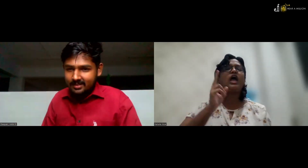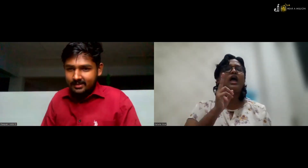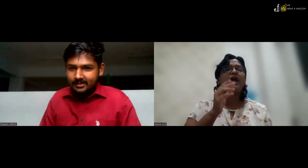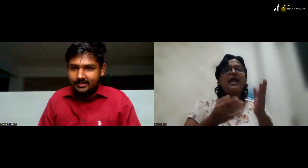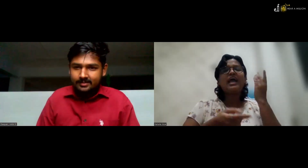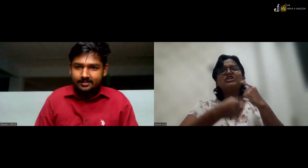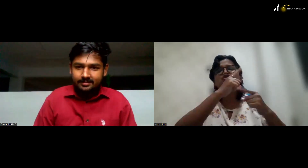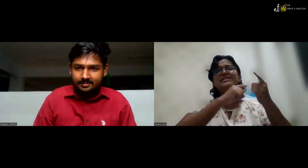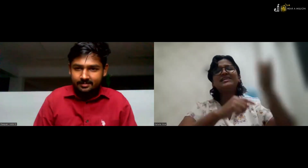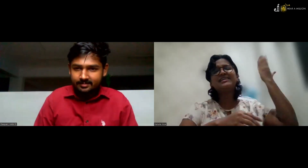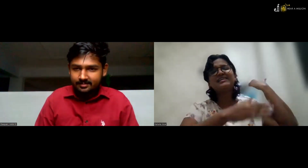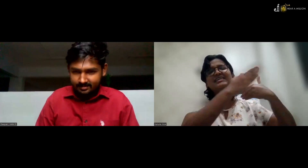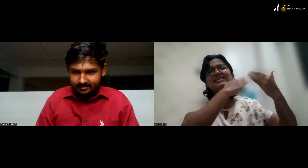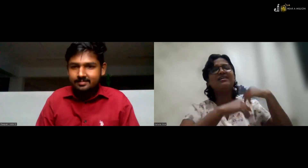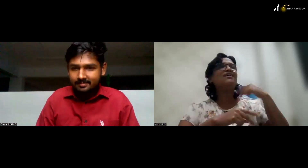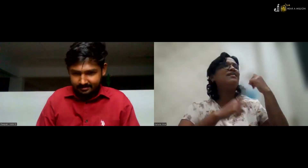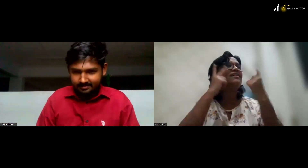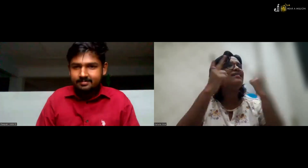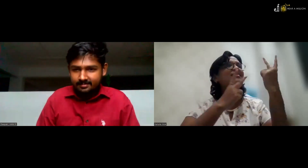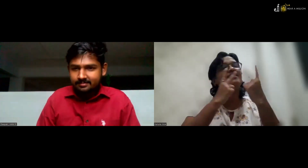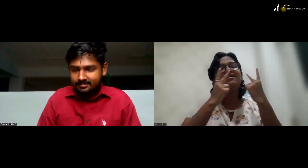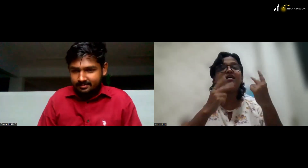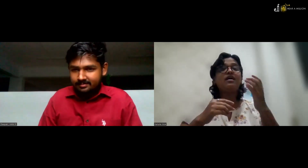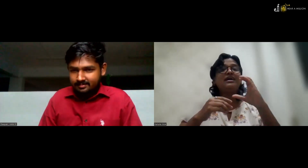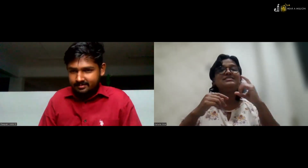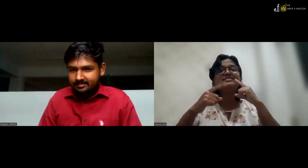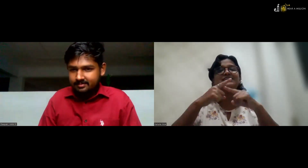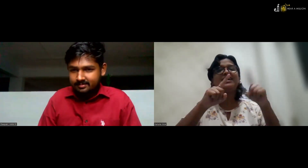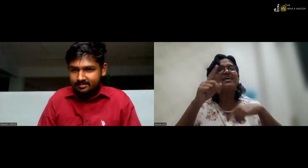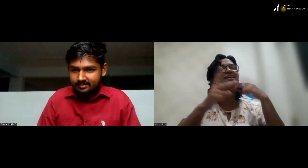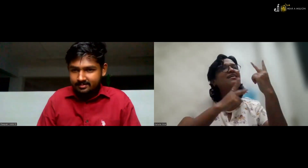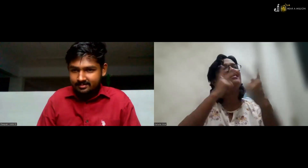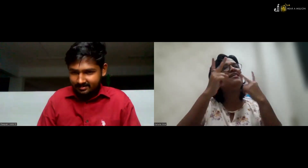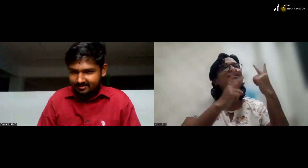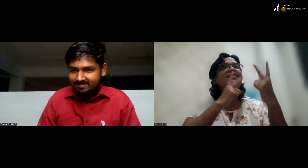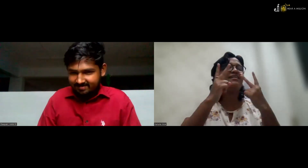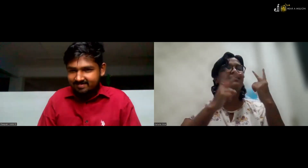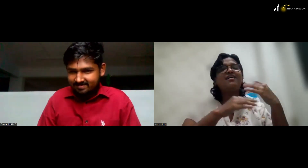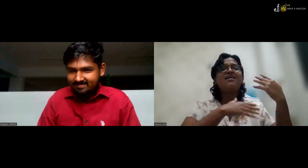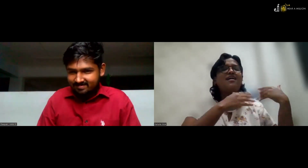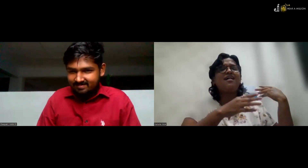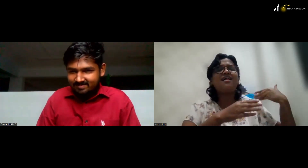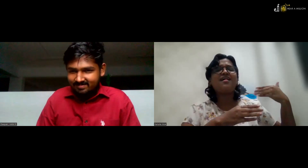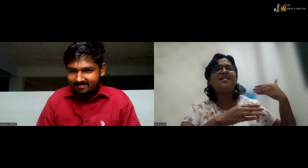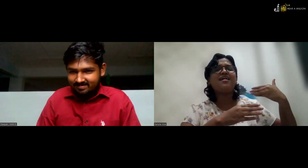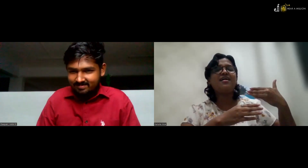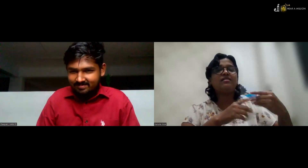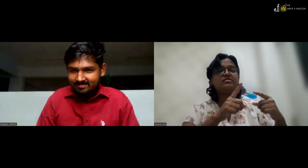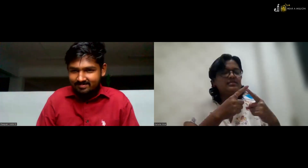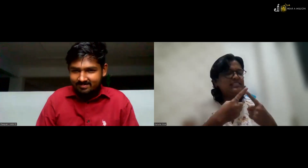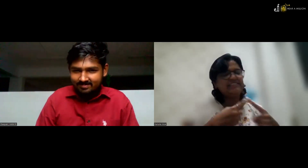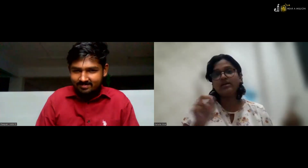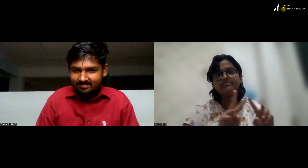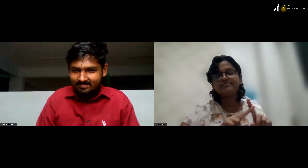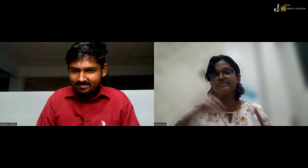So, what was my experience from the past is I love to move around in the cities when I see